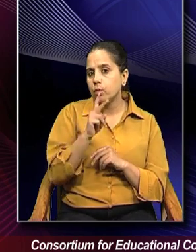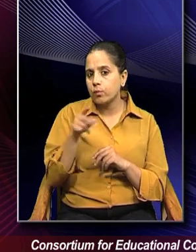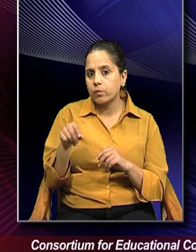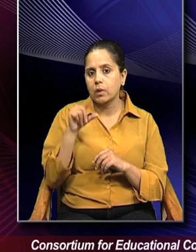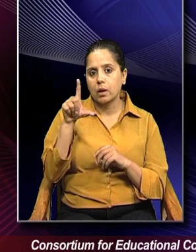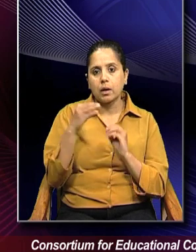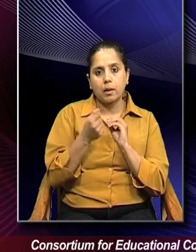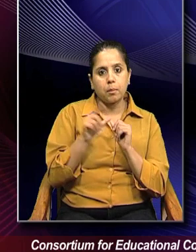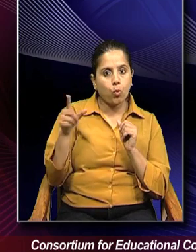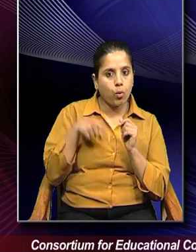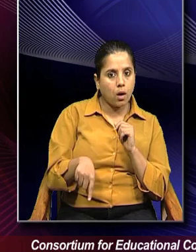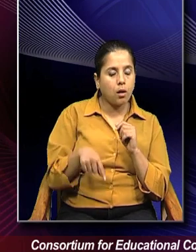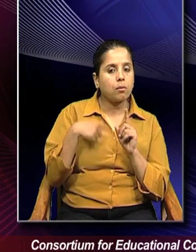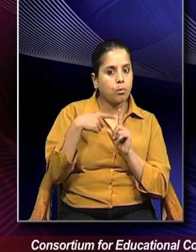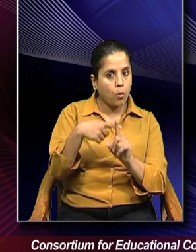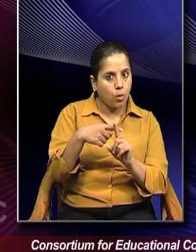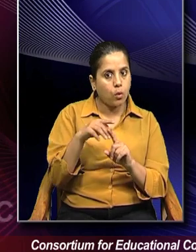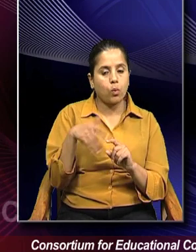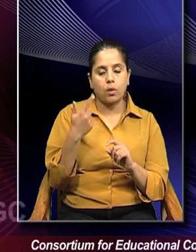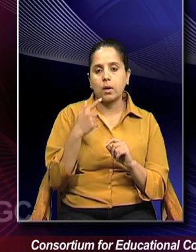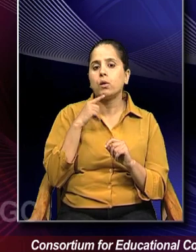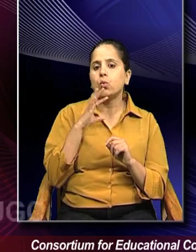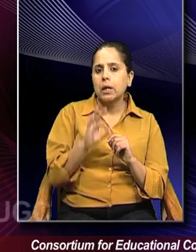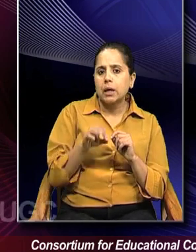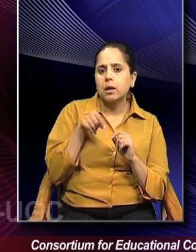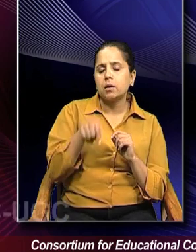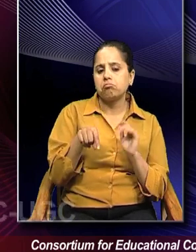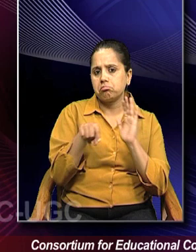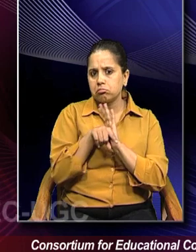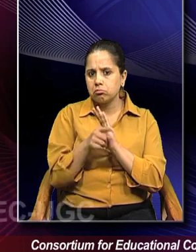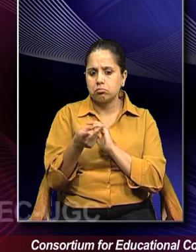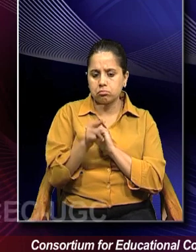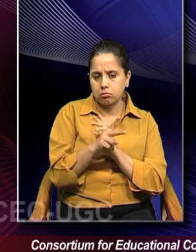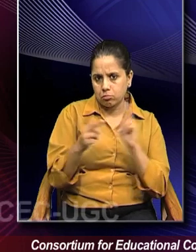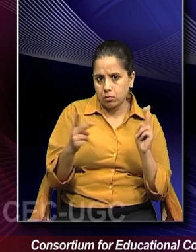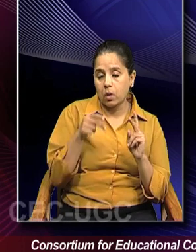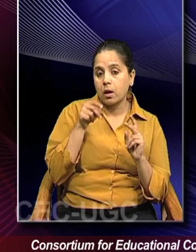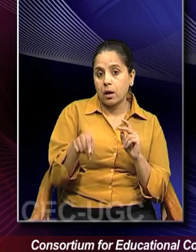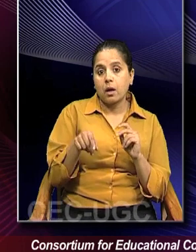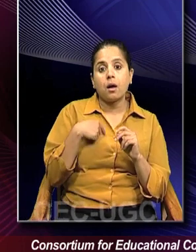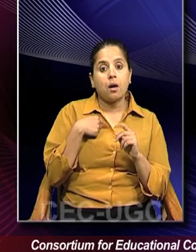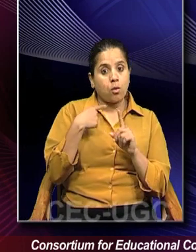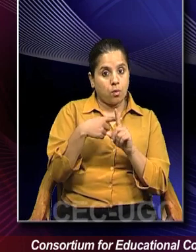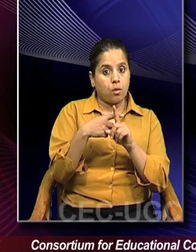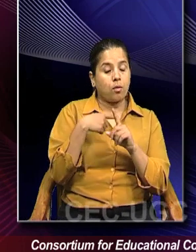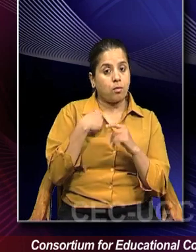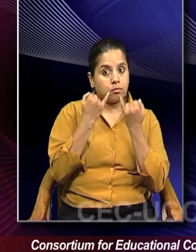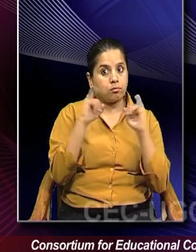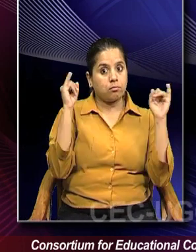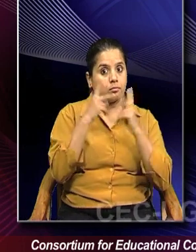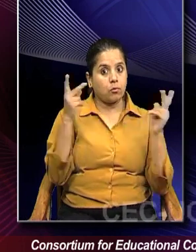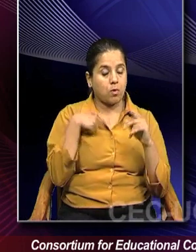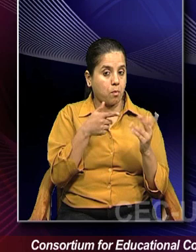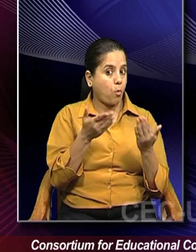liberal optimism and realist pessimism. Liberal optimism, which talked about the